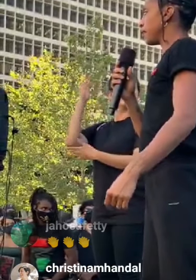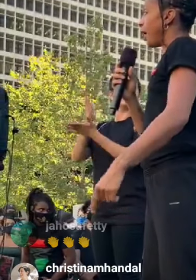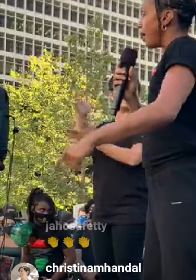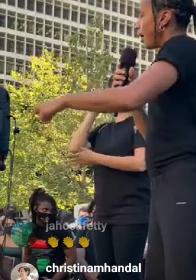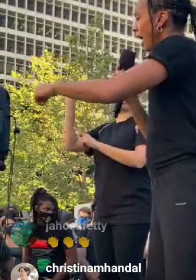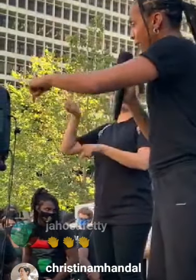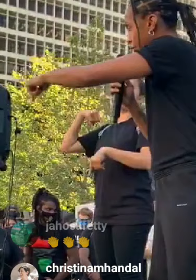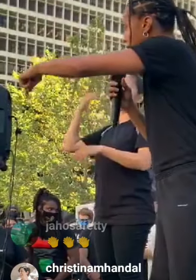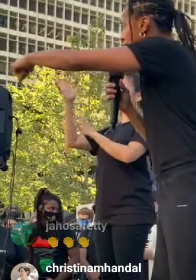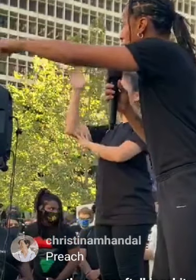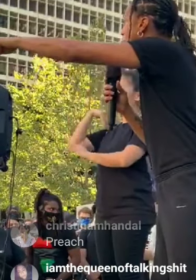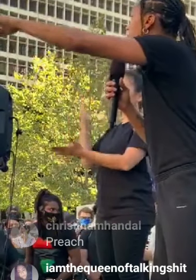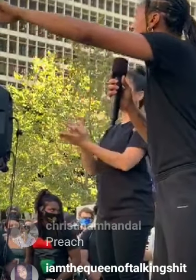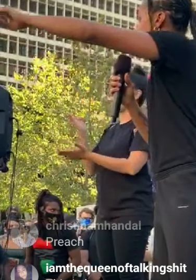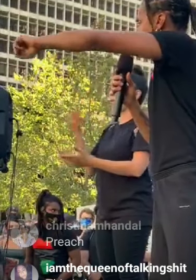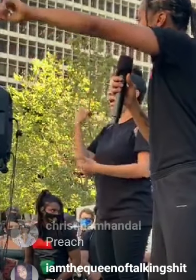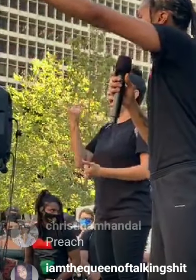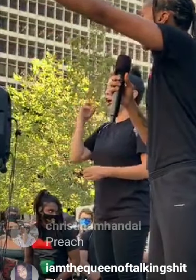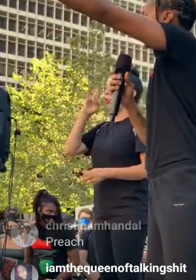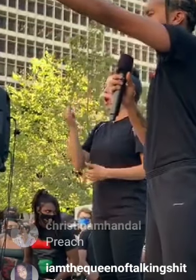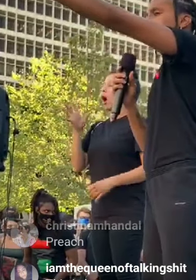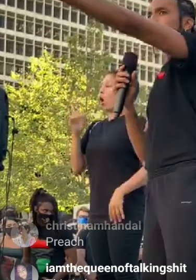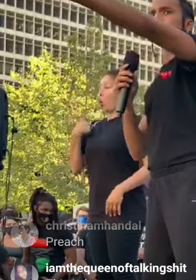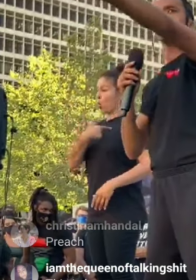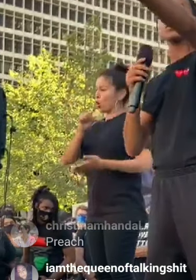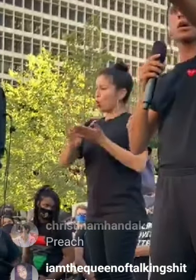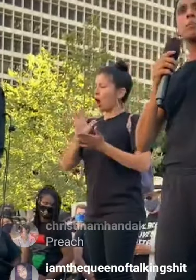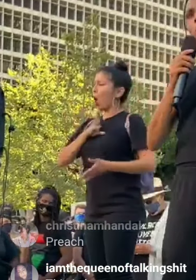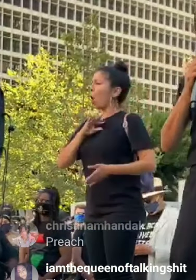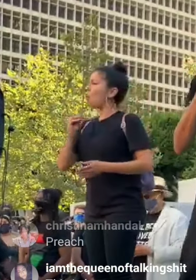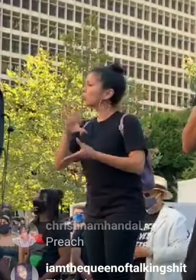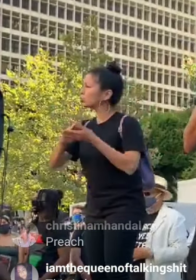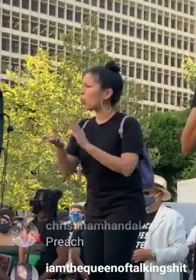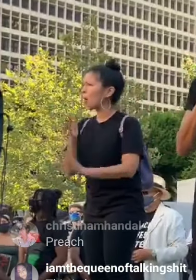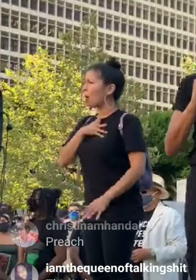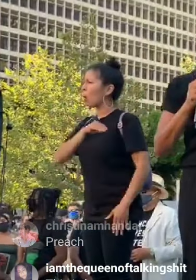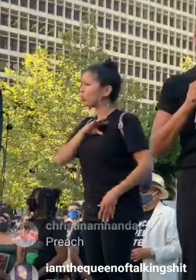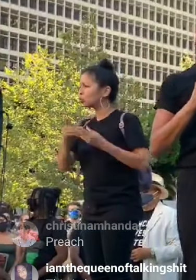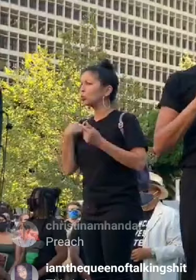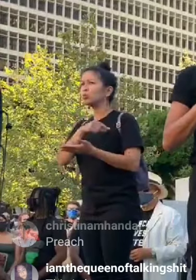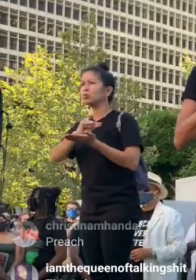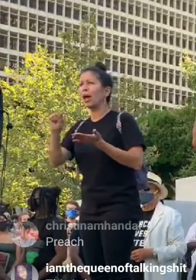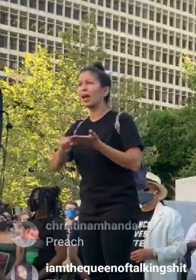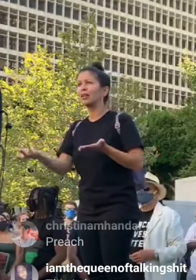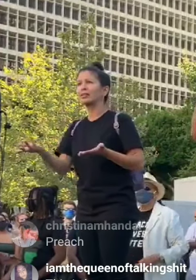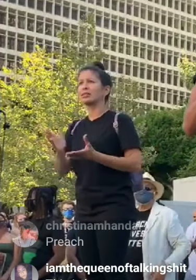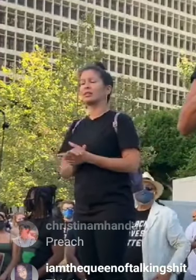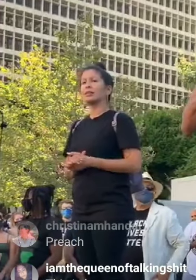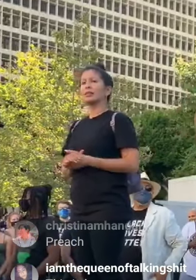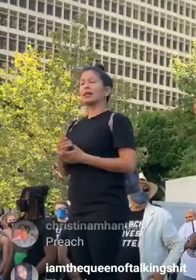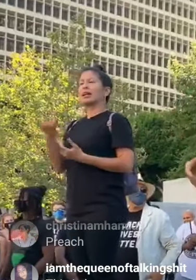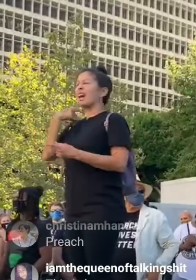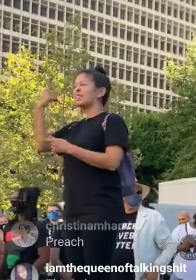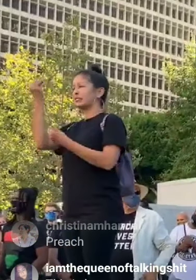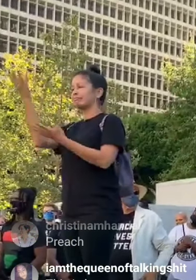And some of us got told that so much that we believed it. And it didn't matter what kind of circumstance we're in.